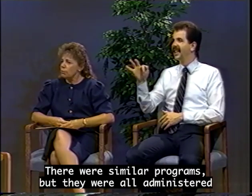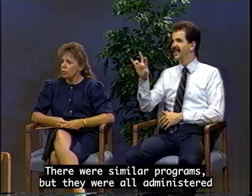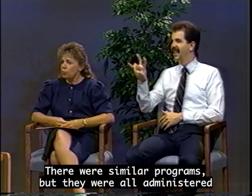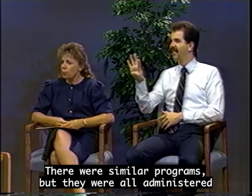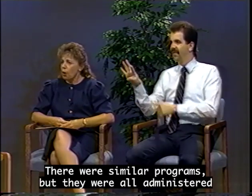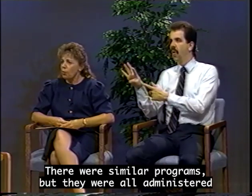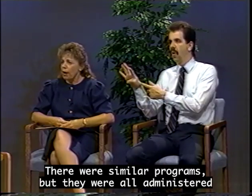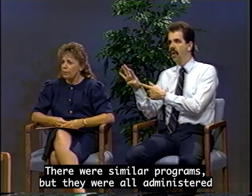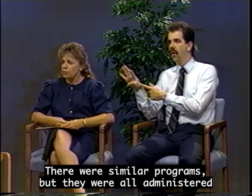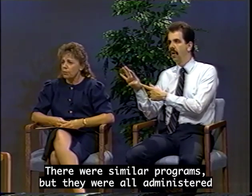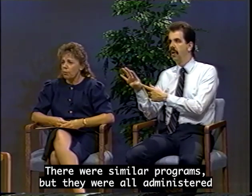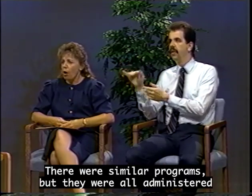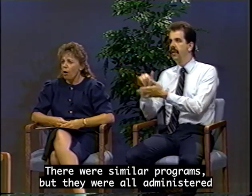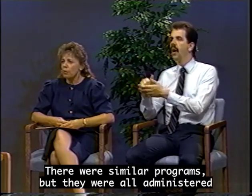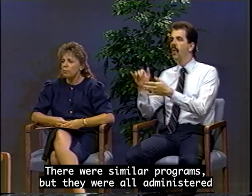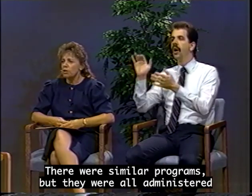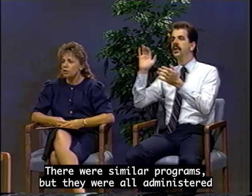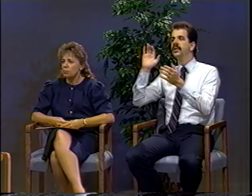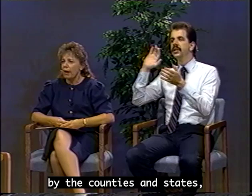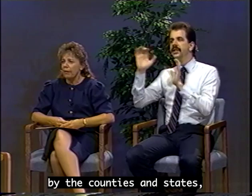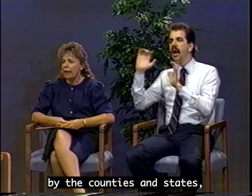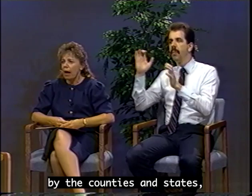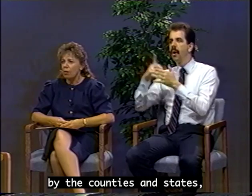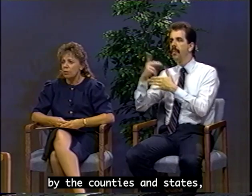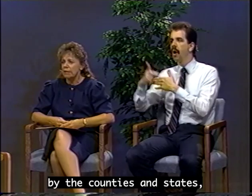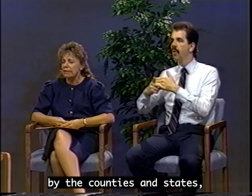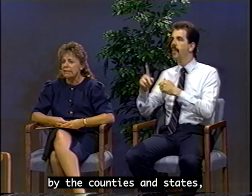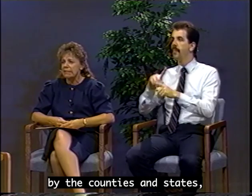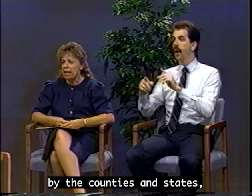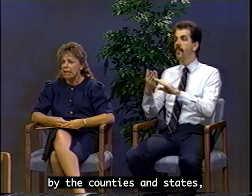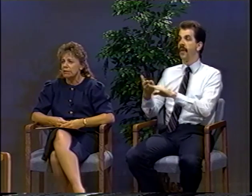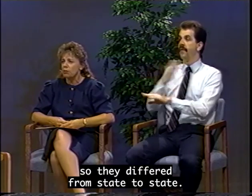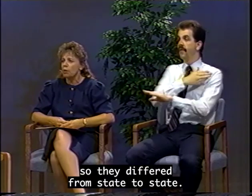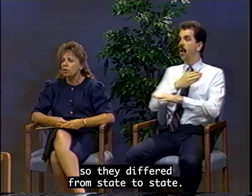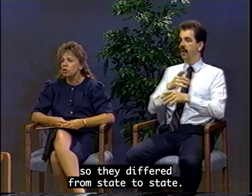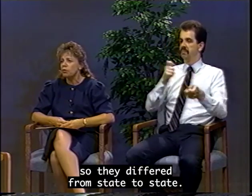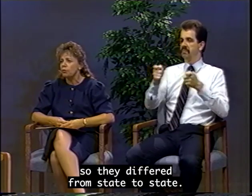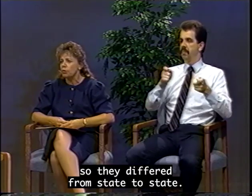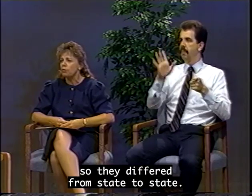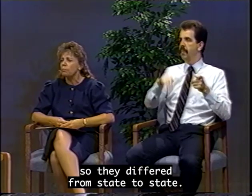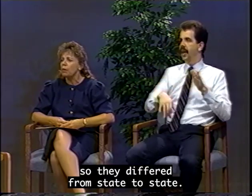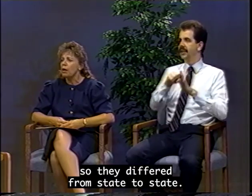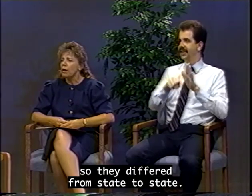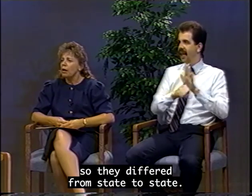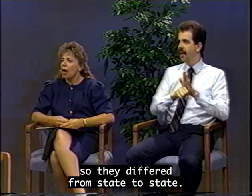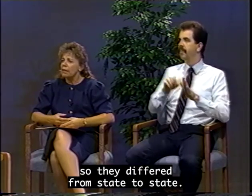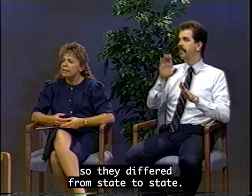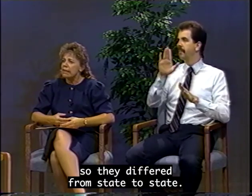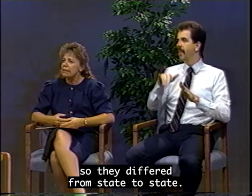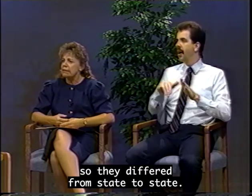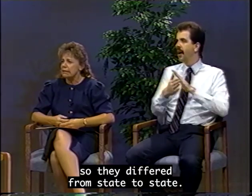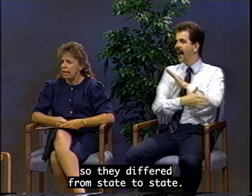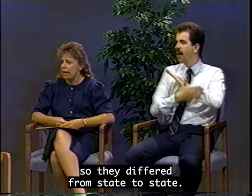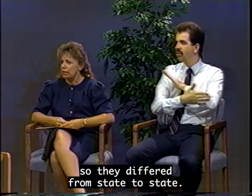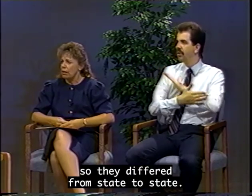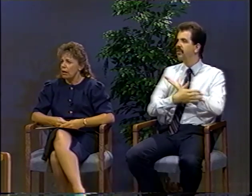were similar programs, but they were all administered by the counties and states, so they were differed from state to